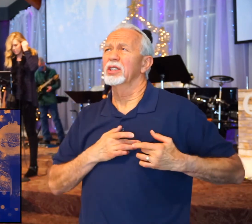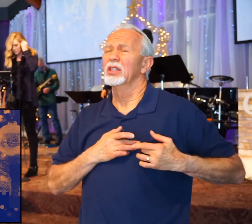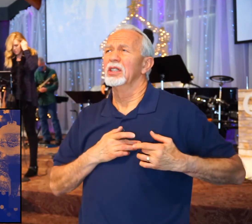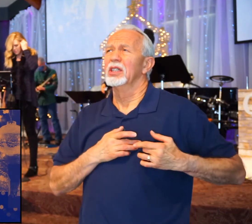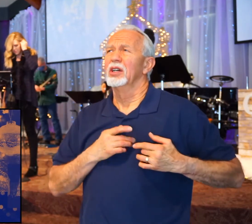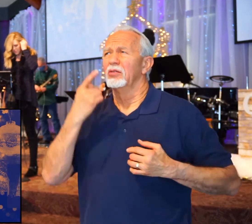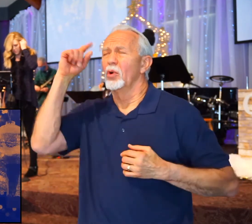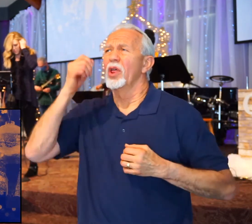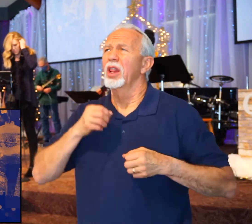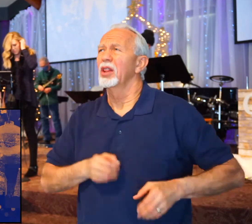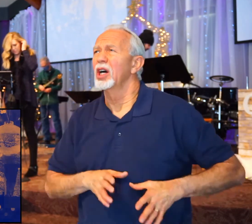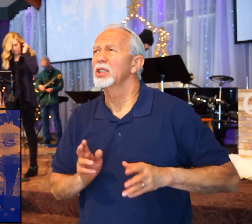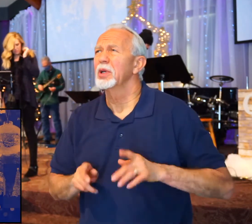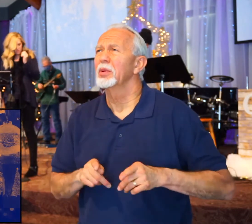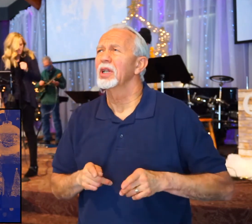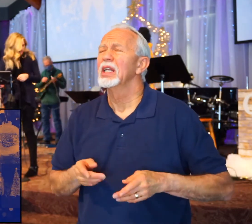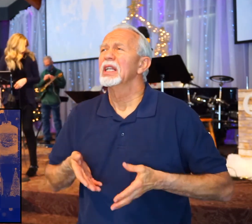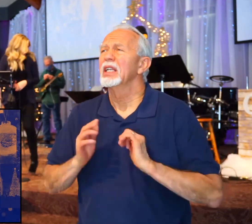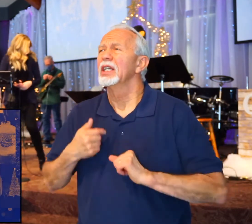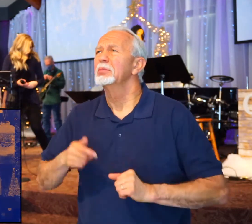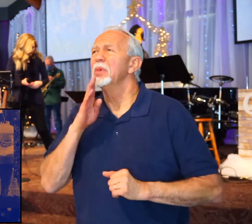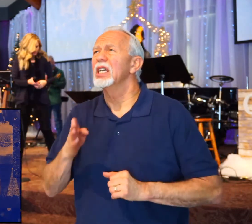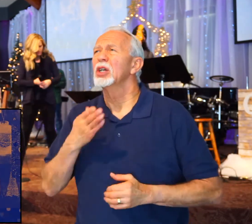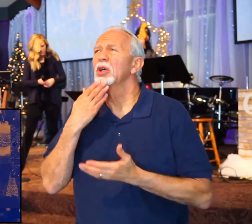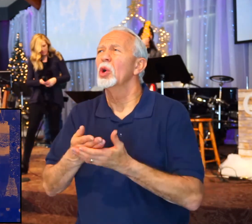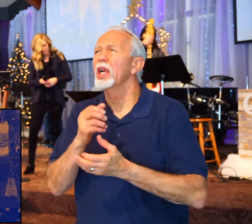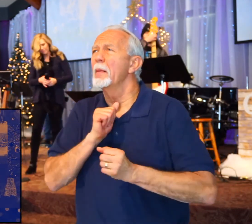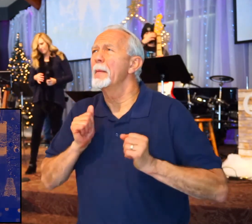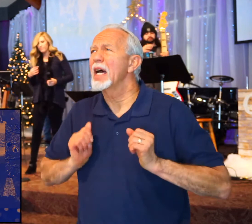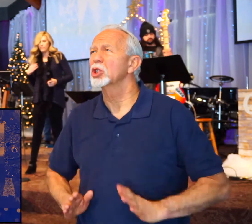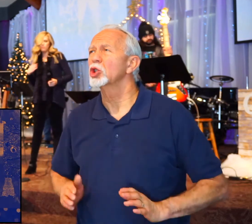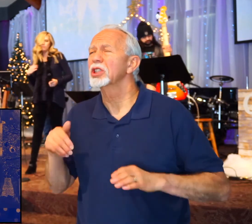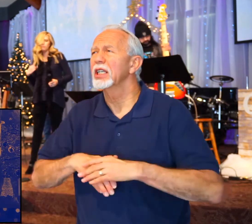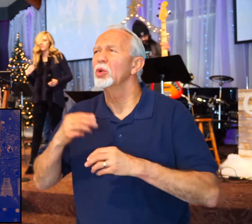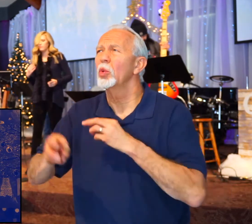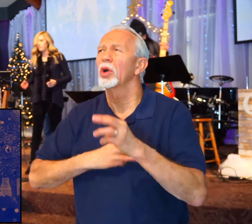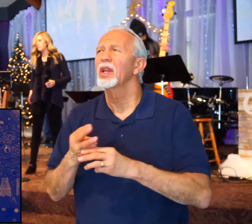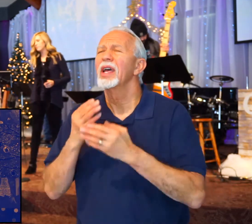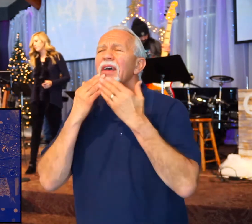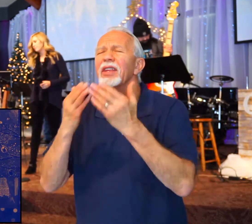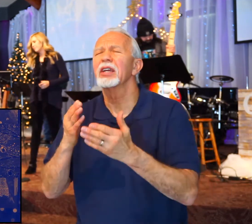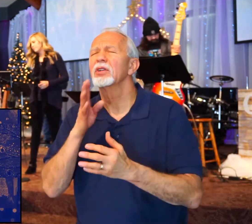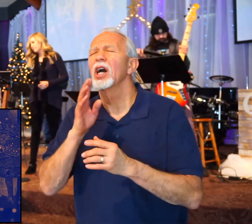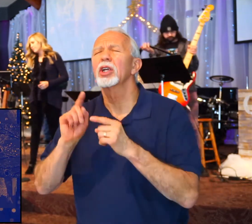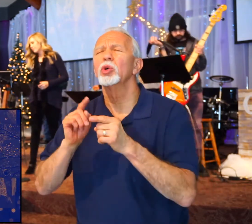may we be your ambassadors in this world. Thank you for speaking to us